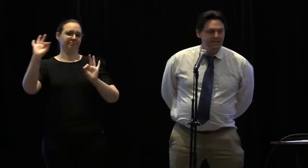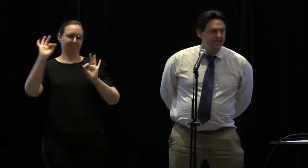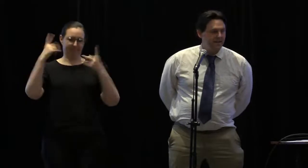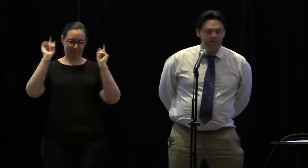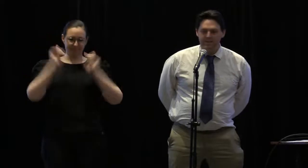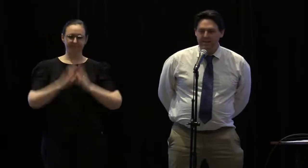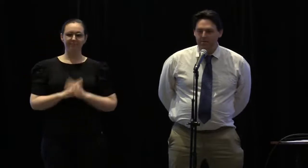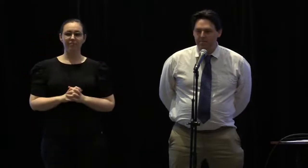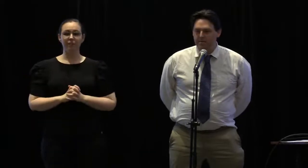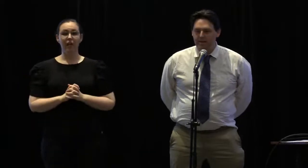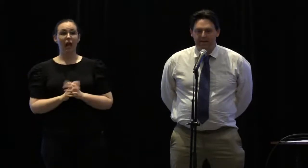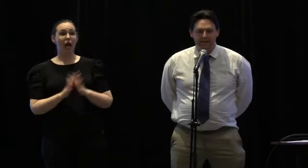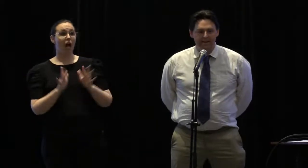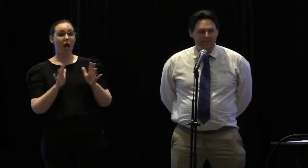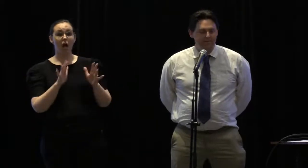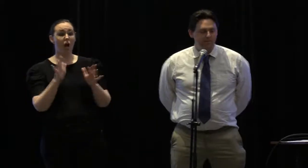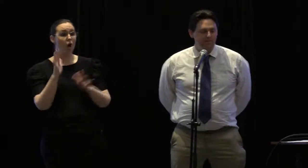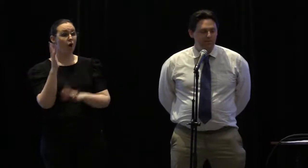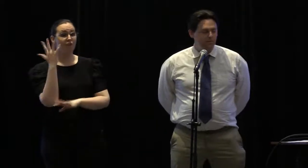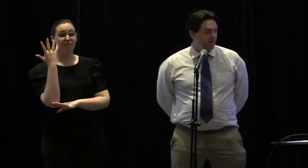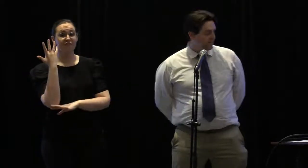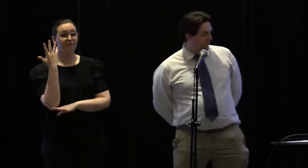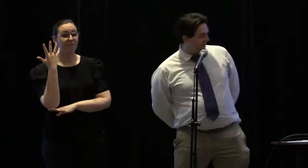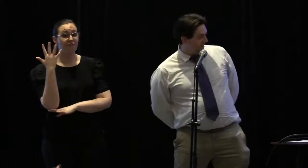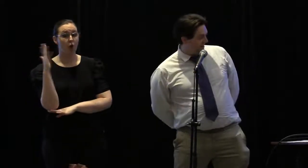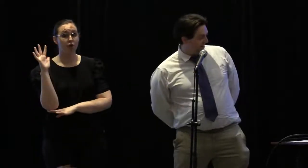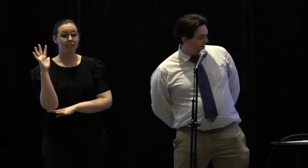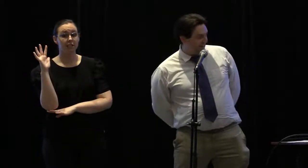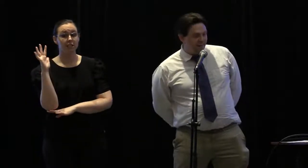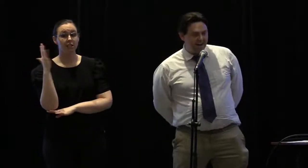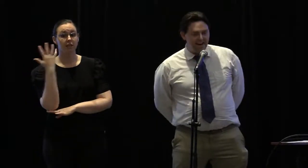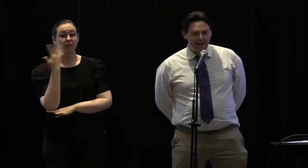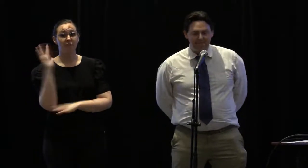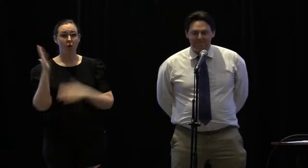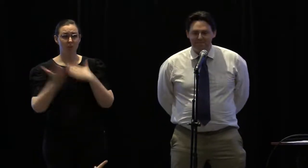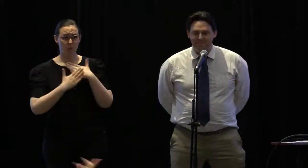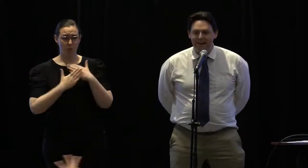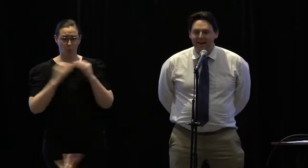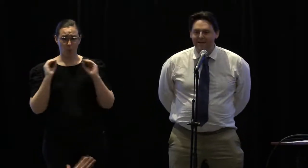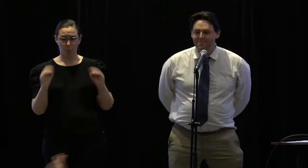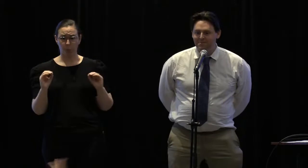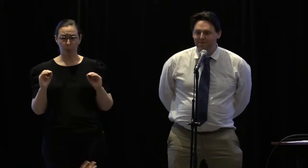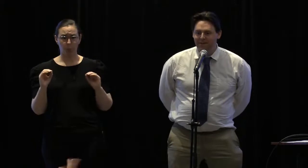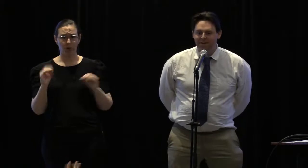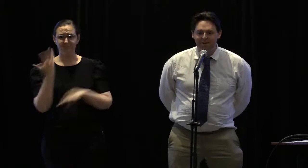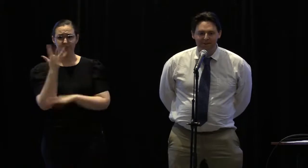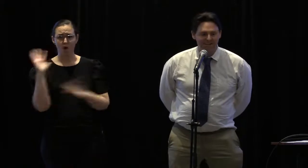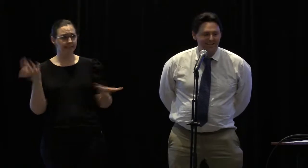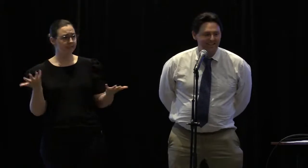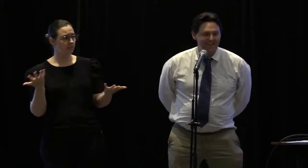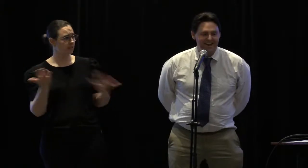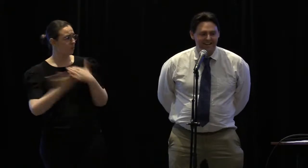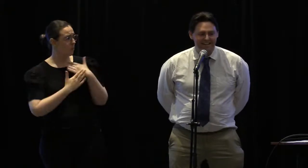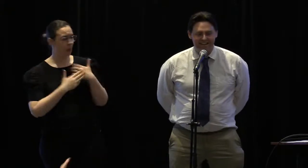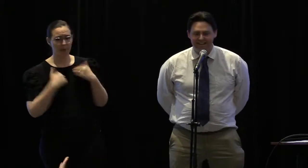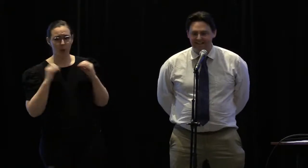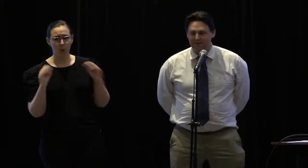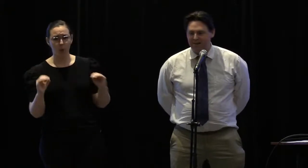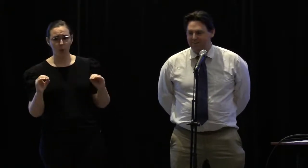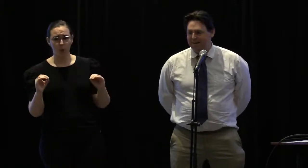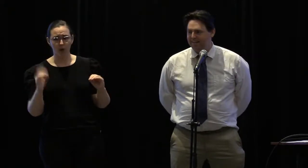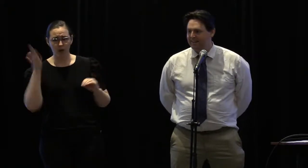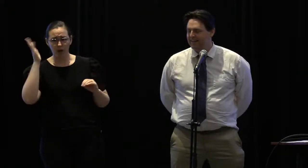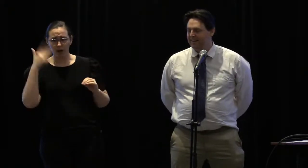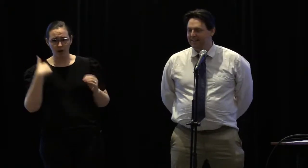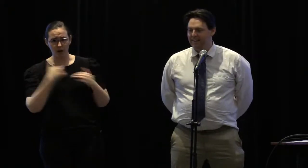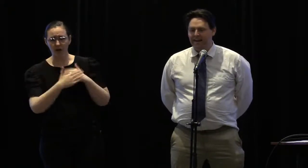Forrest didn't tell me that I would be making remarks tonight, but I am truly honored that he's